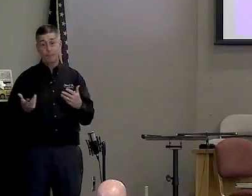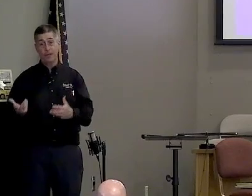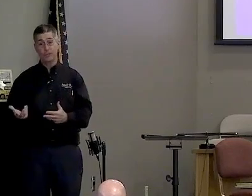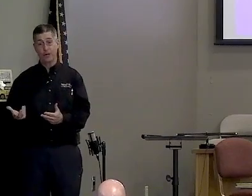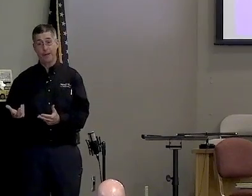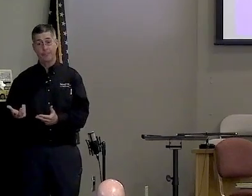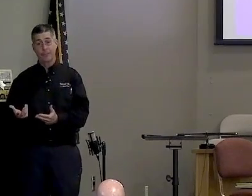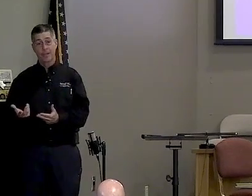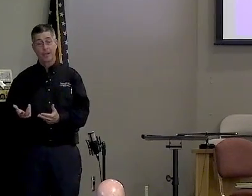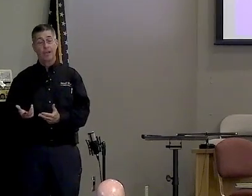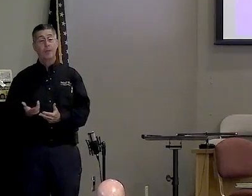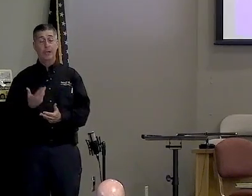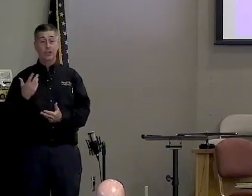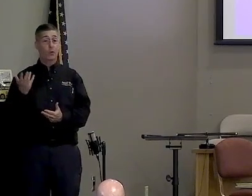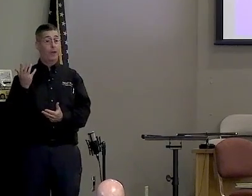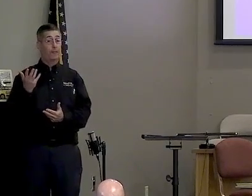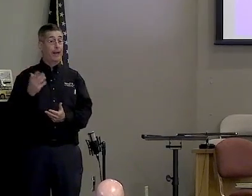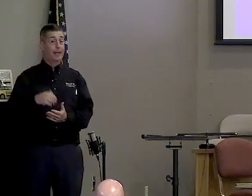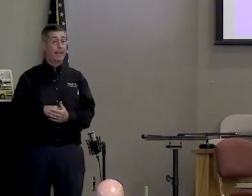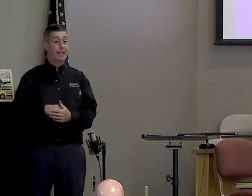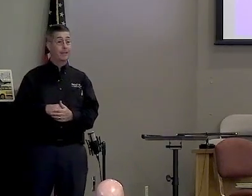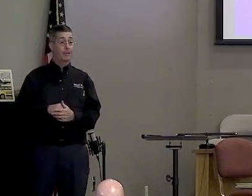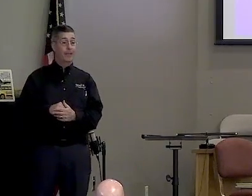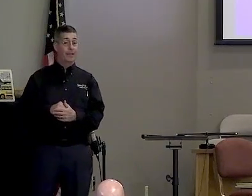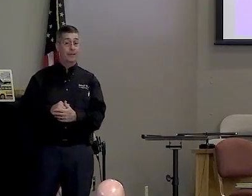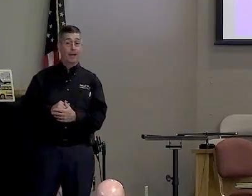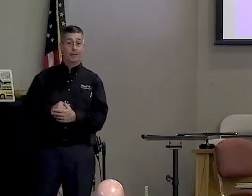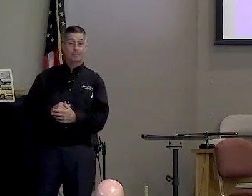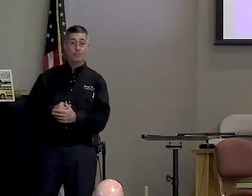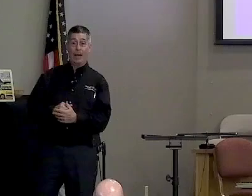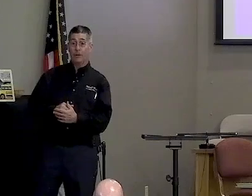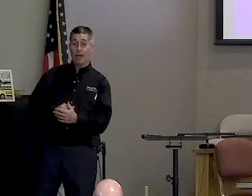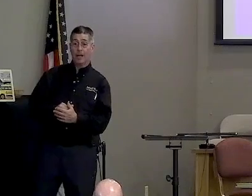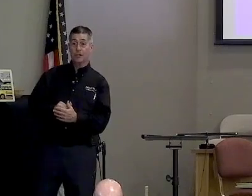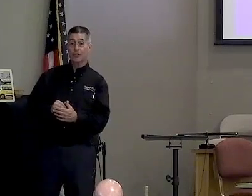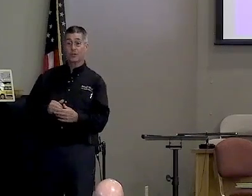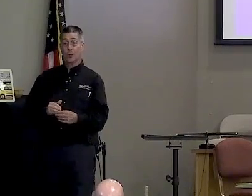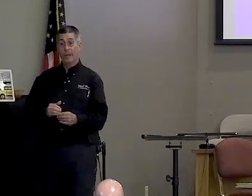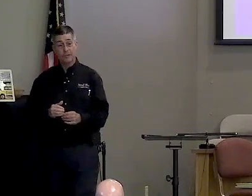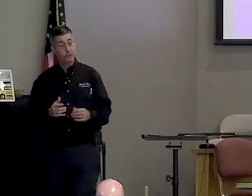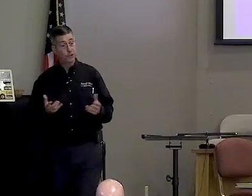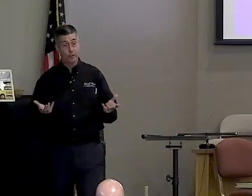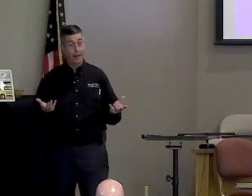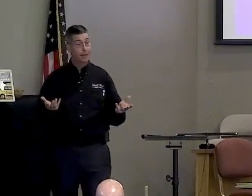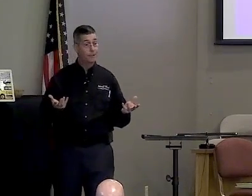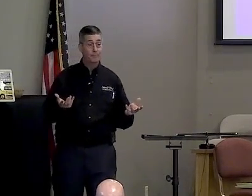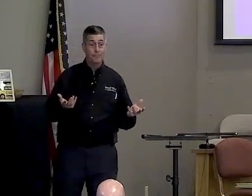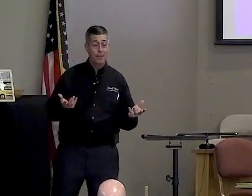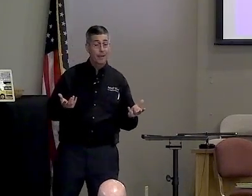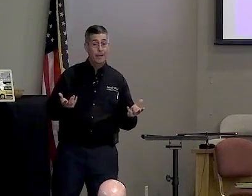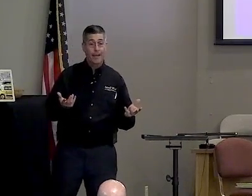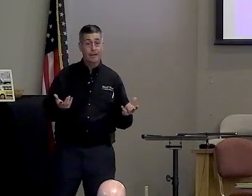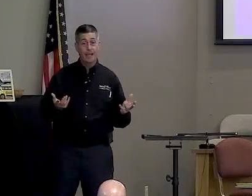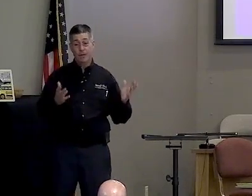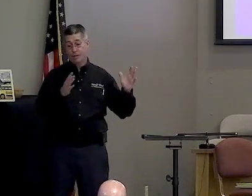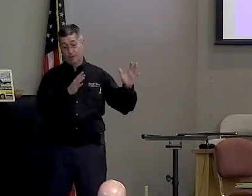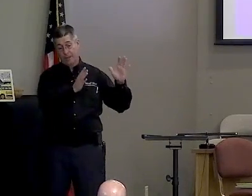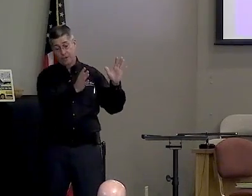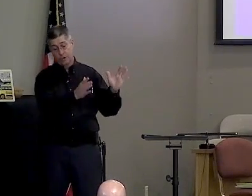ministry? Because quite frankly, in Bible colleges where pastors are trained, and even in church